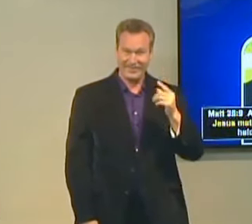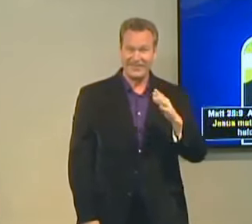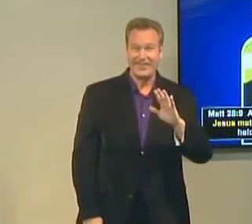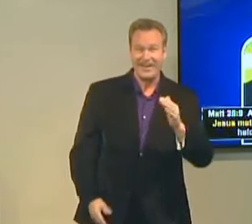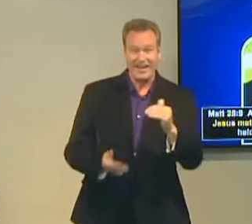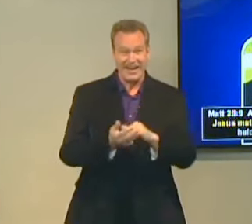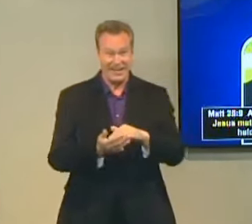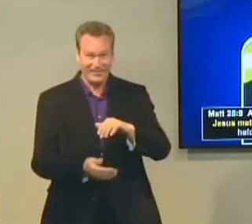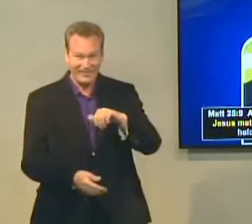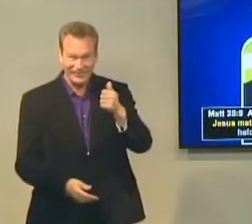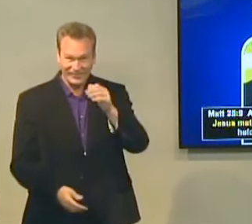These women were a first.